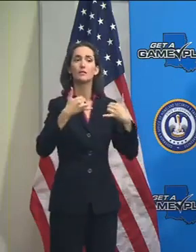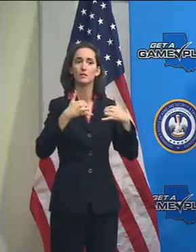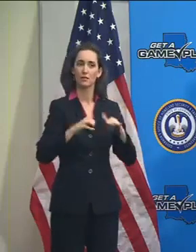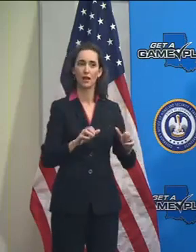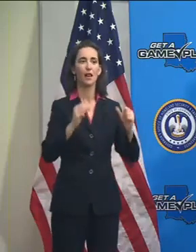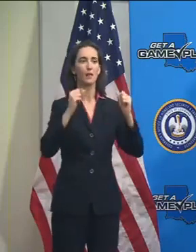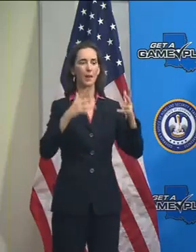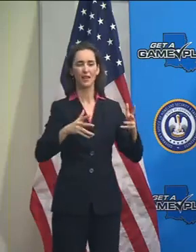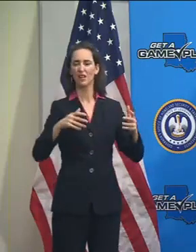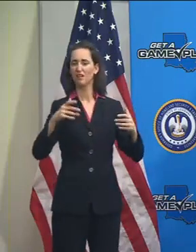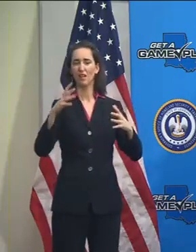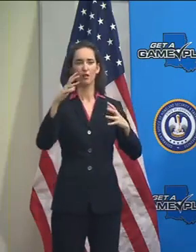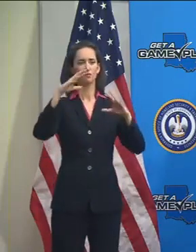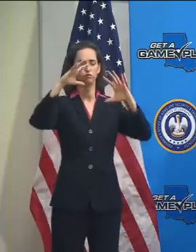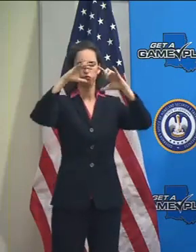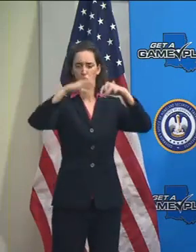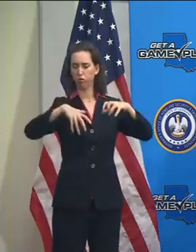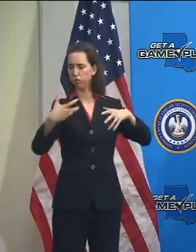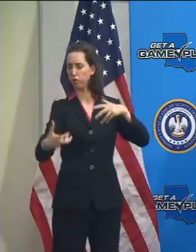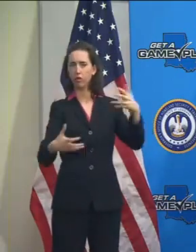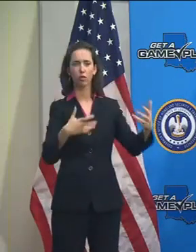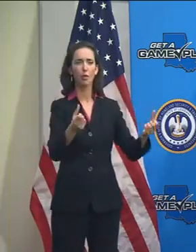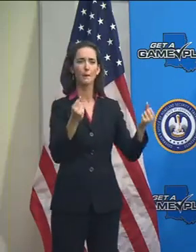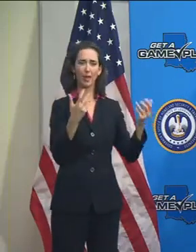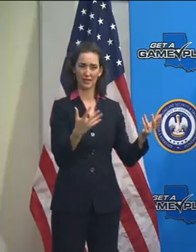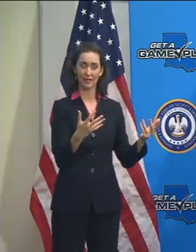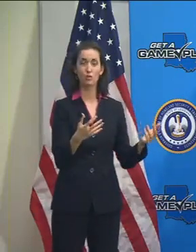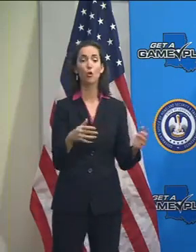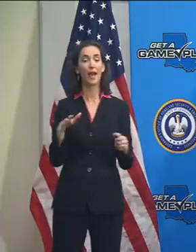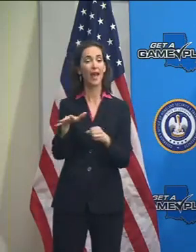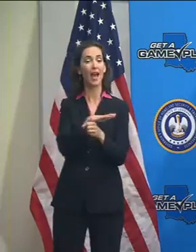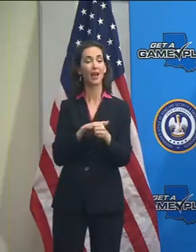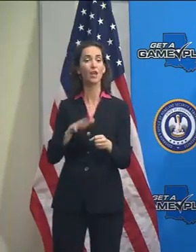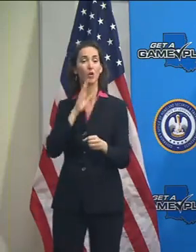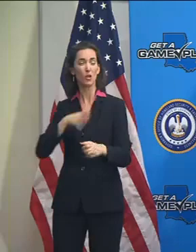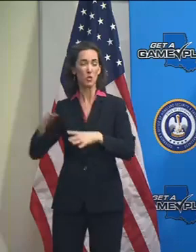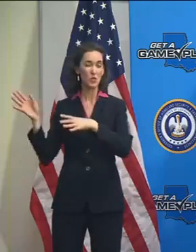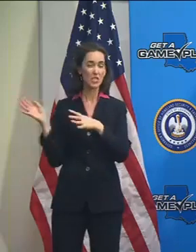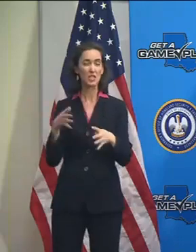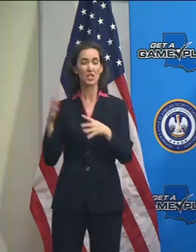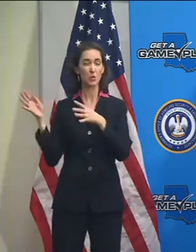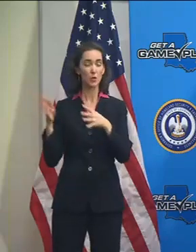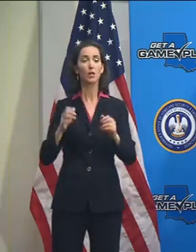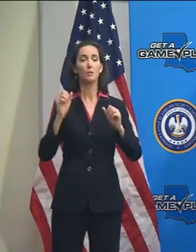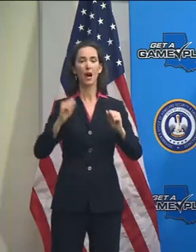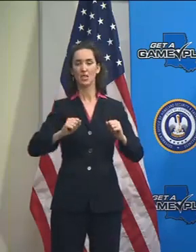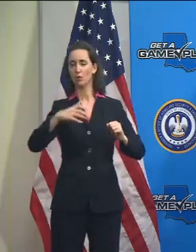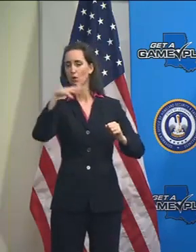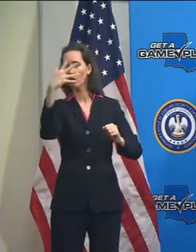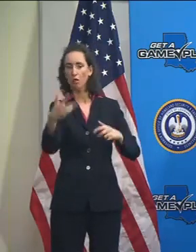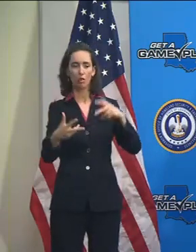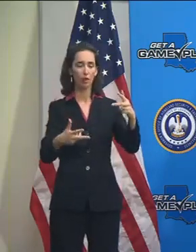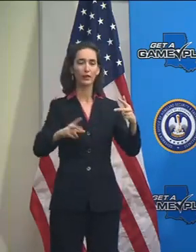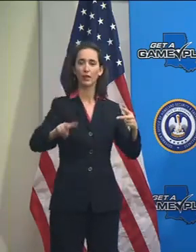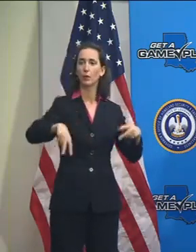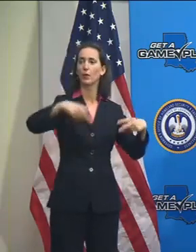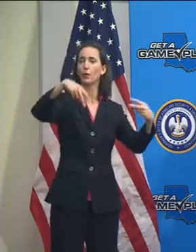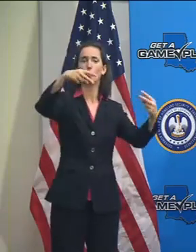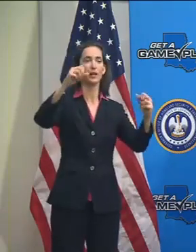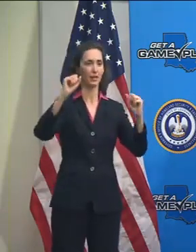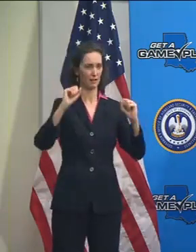lot of debris. And so as strong winds impact that area, that debris can be